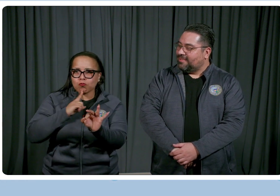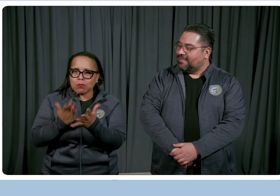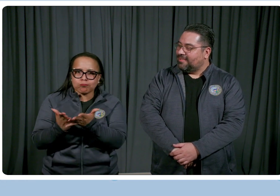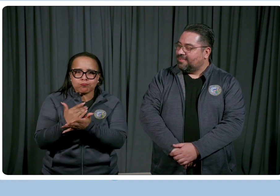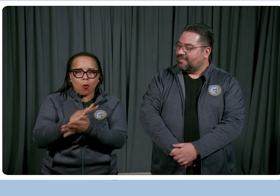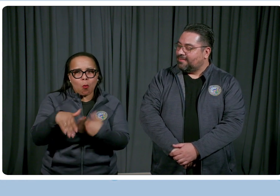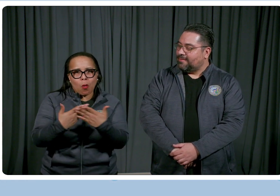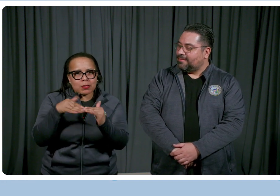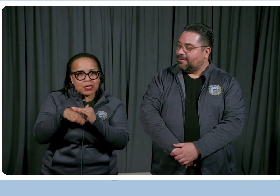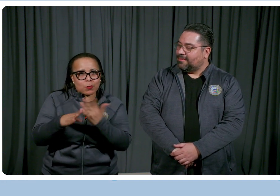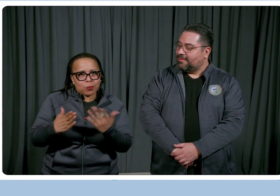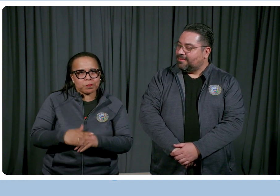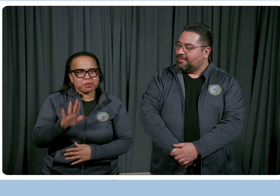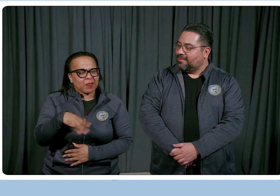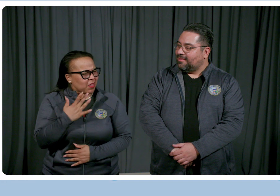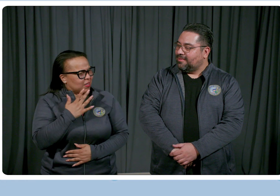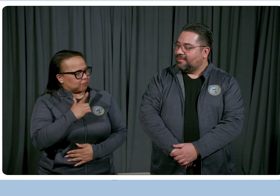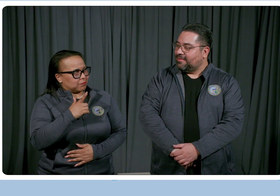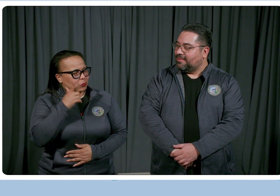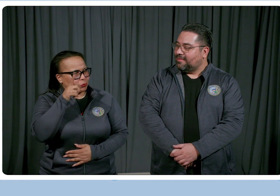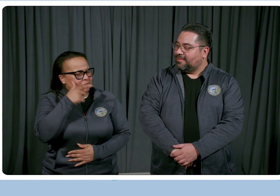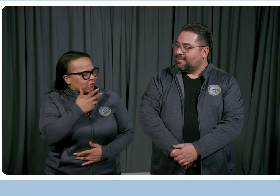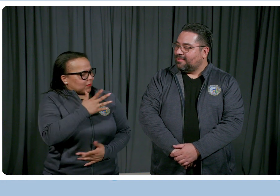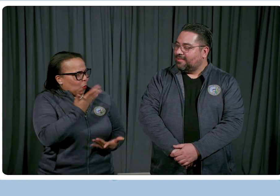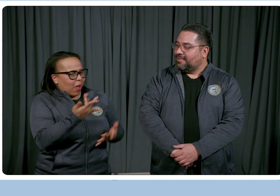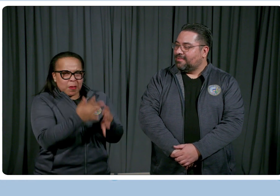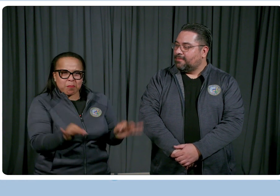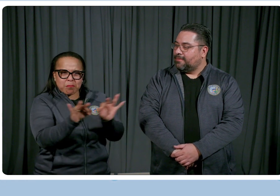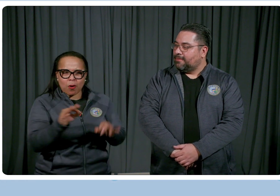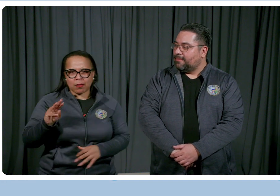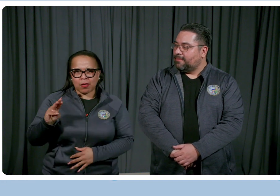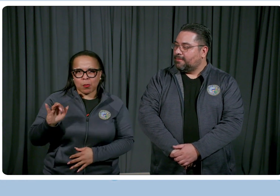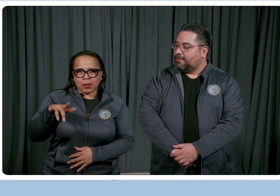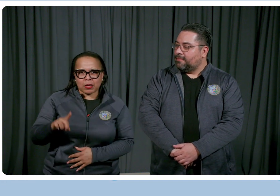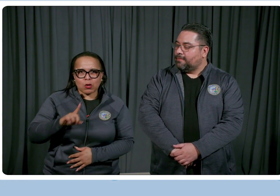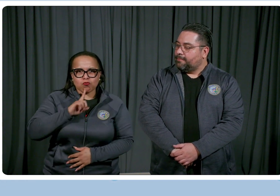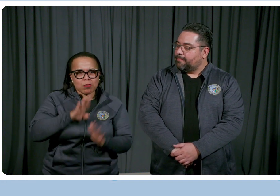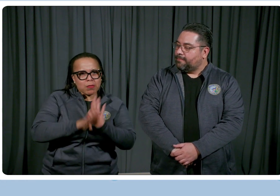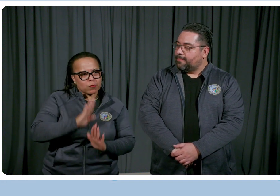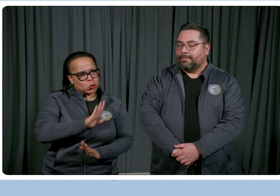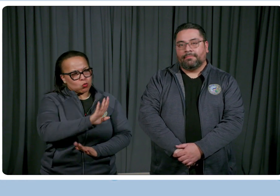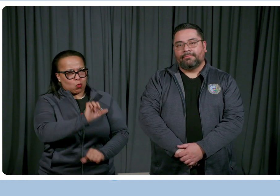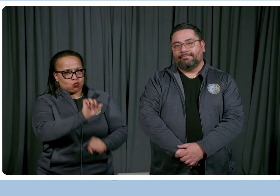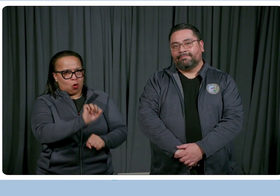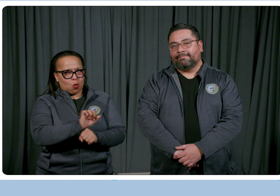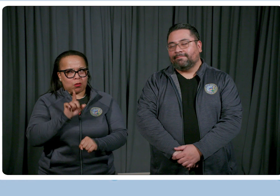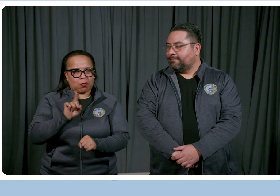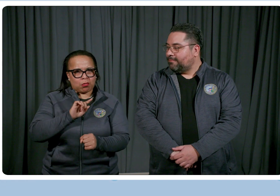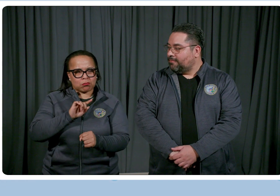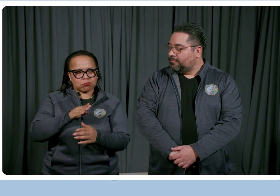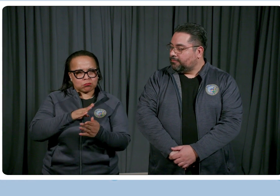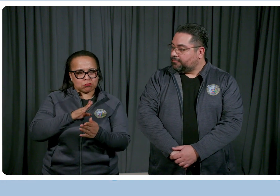it's fully accessible. And why was it so important that MOPD built your role in the